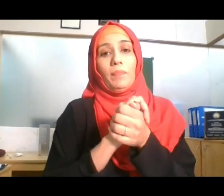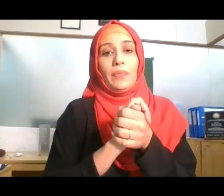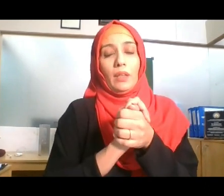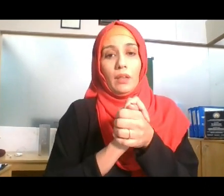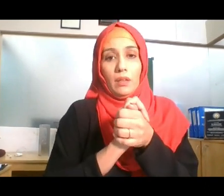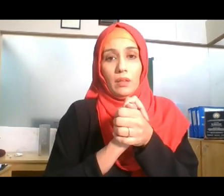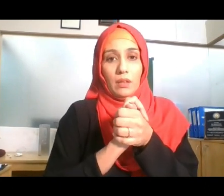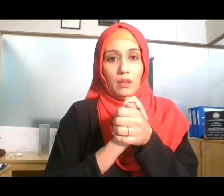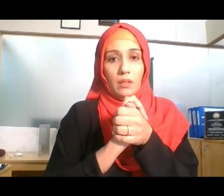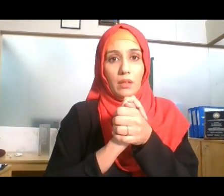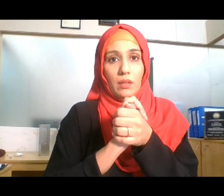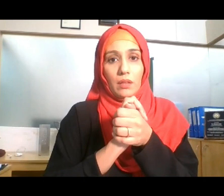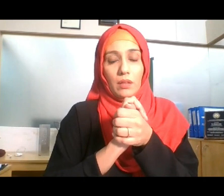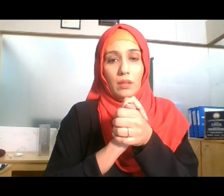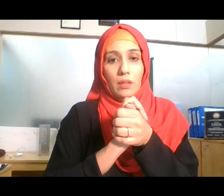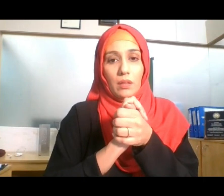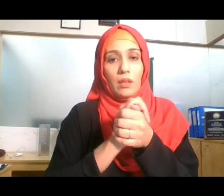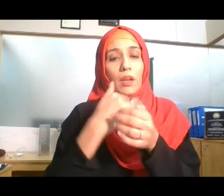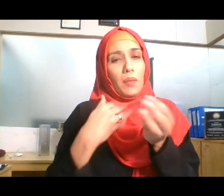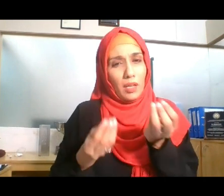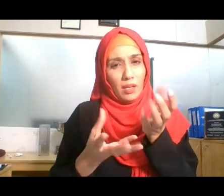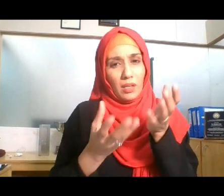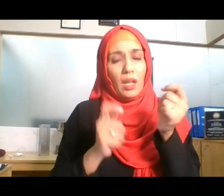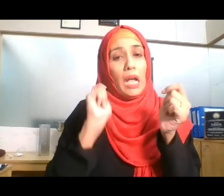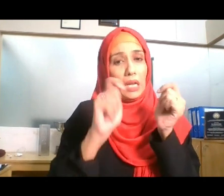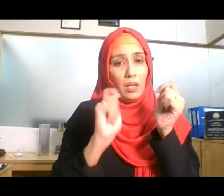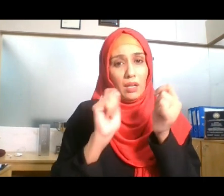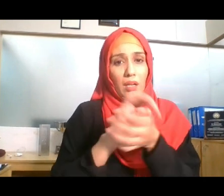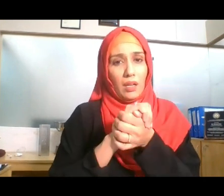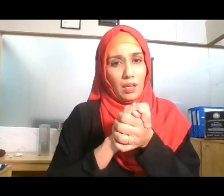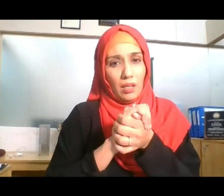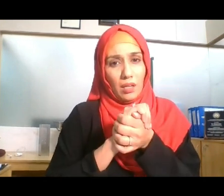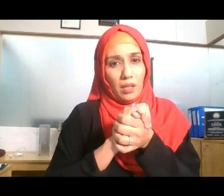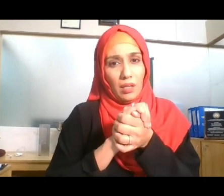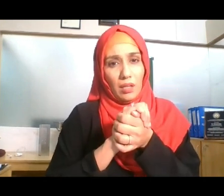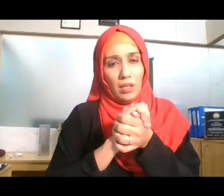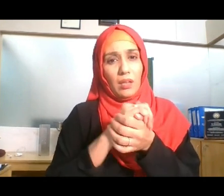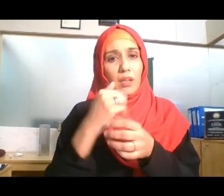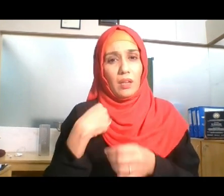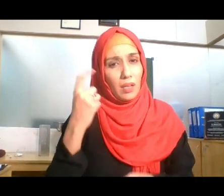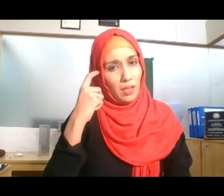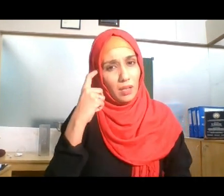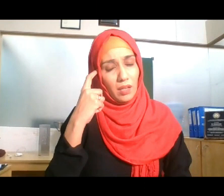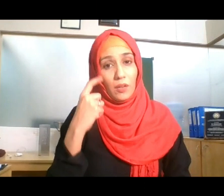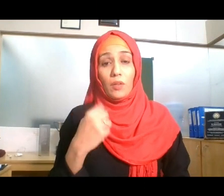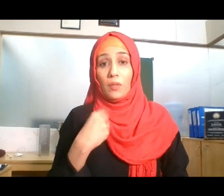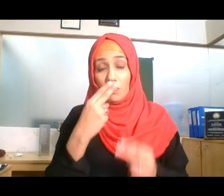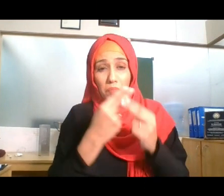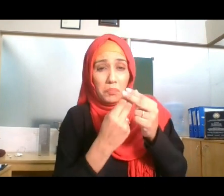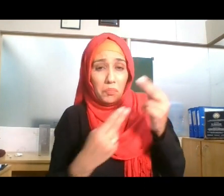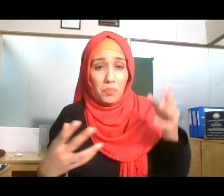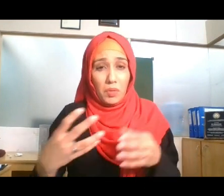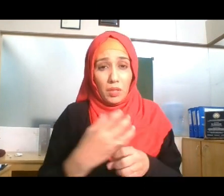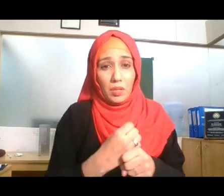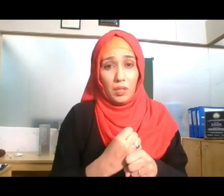So initially we started working on and passing this law that's actually a very, very comprehensive law in